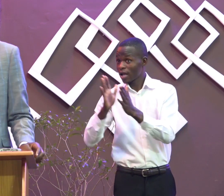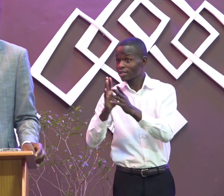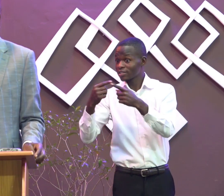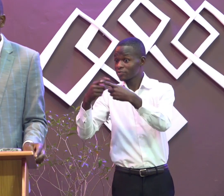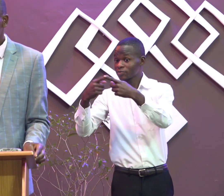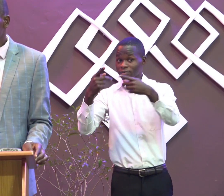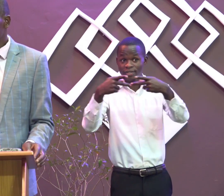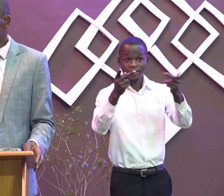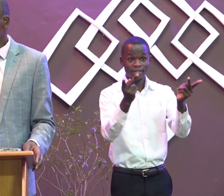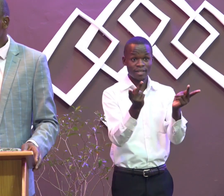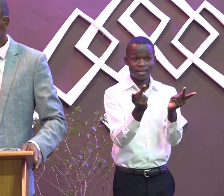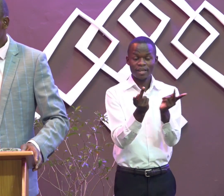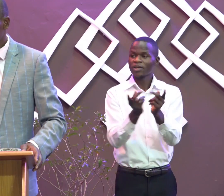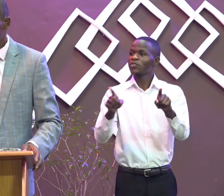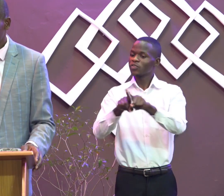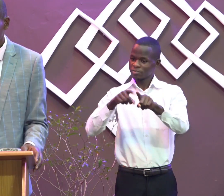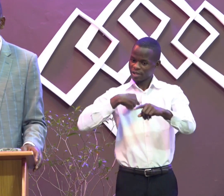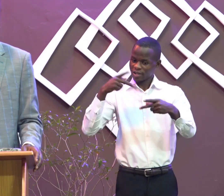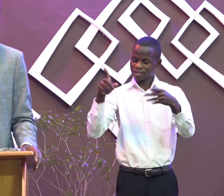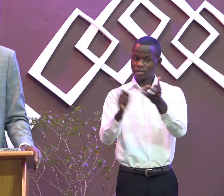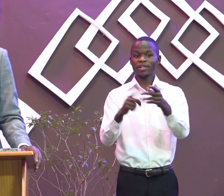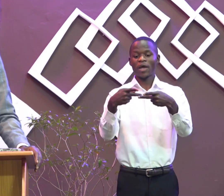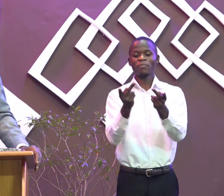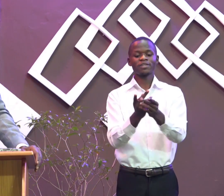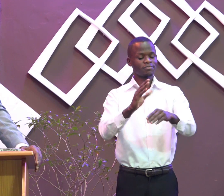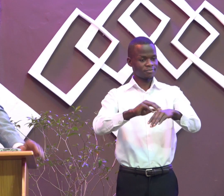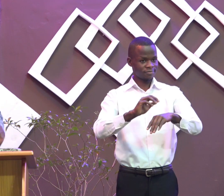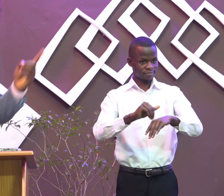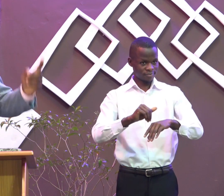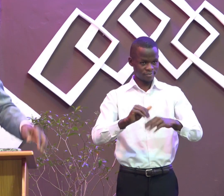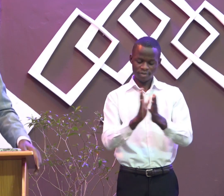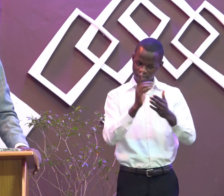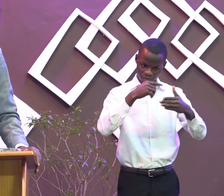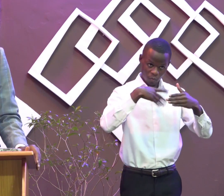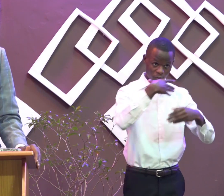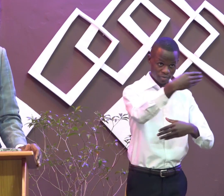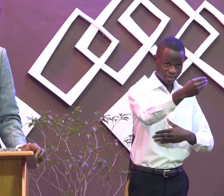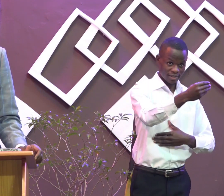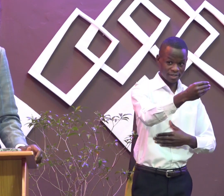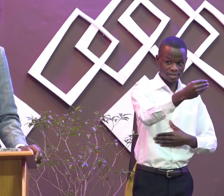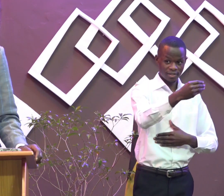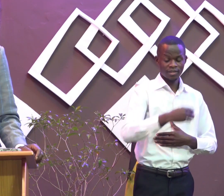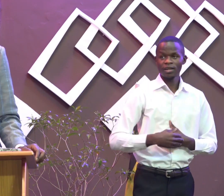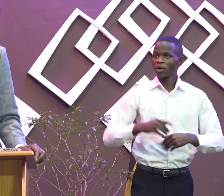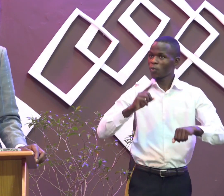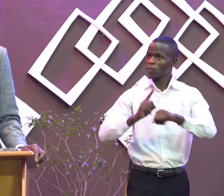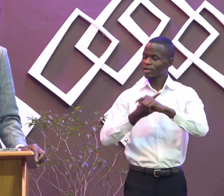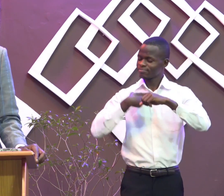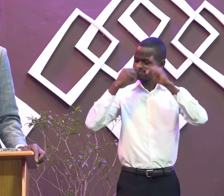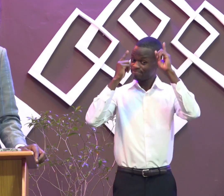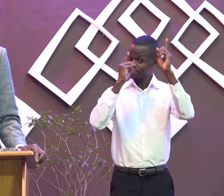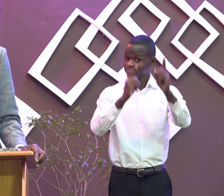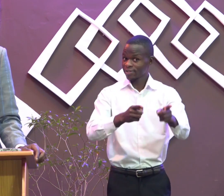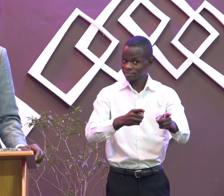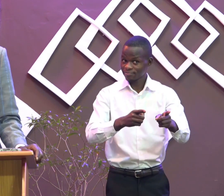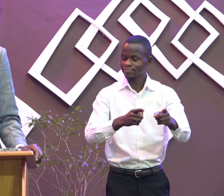move out. Nange nefuna webampita. I also got invited somewhere. Nengenda. I went. When natukayo. When I